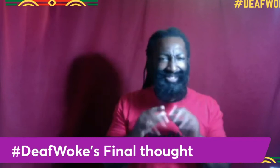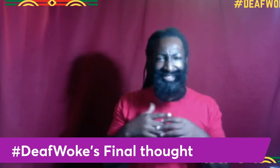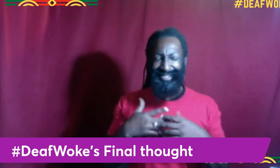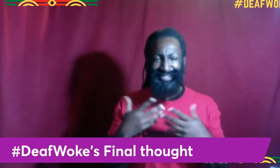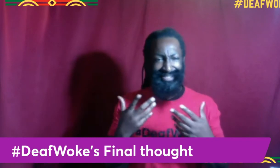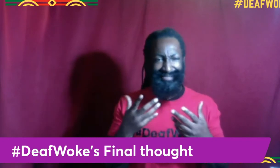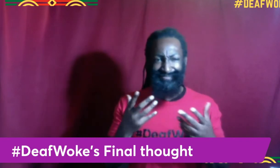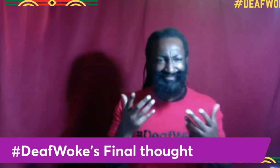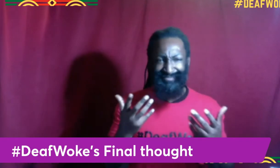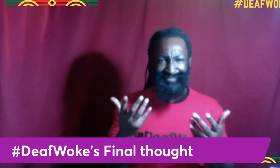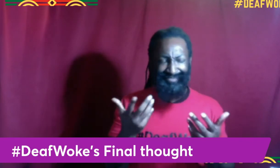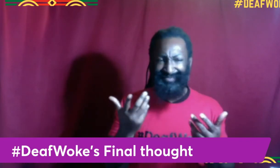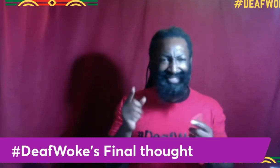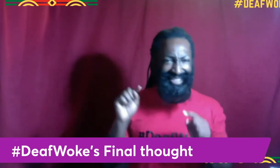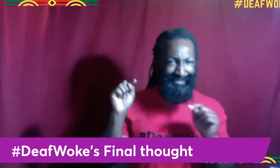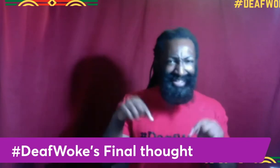weak.